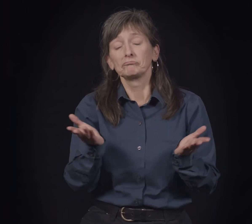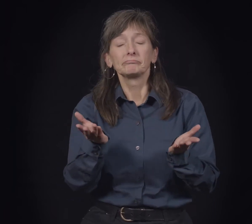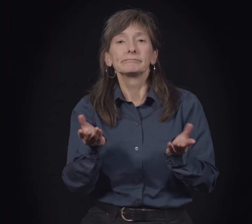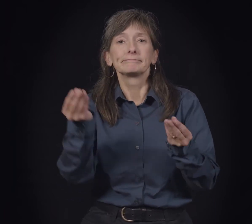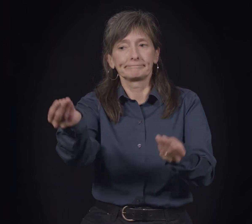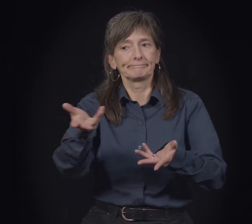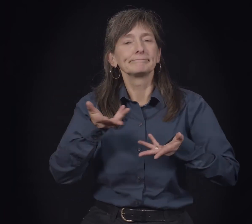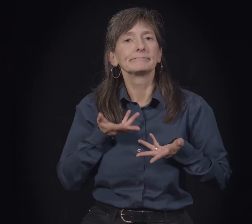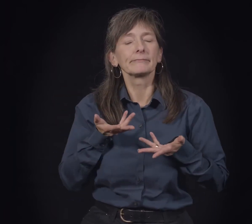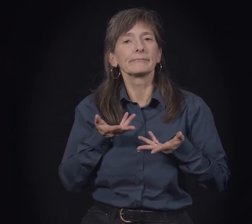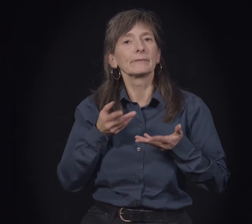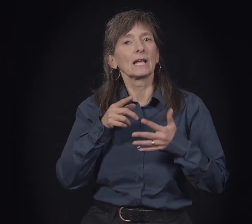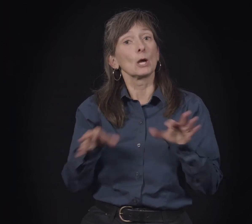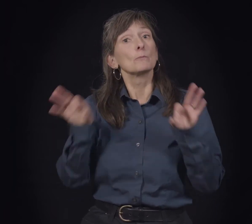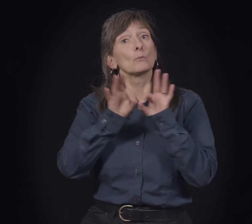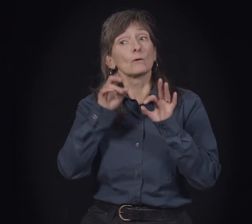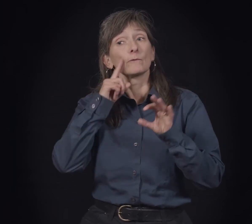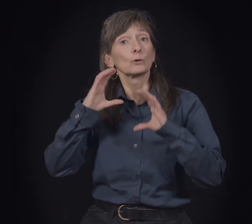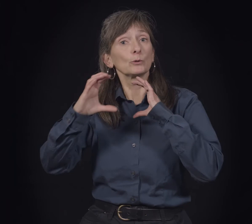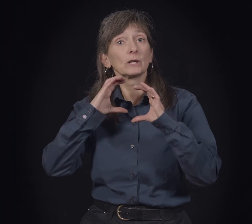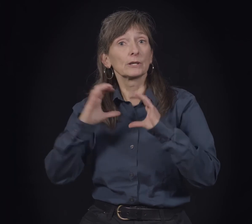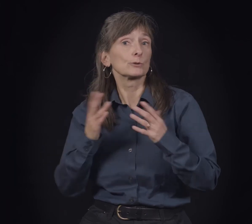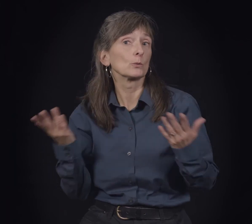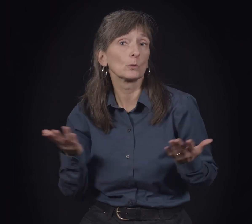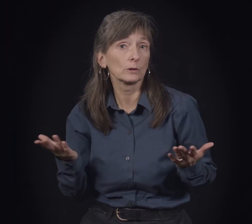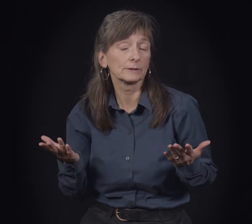Participants identified the following areas of engagement and communication: